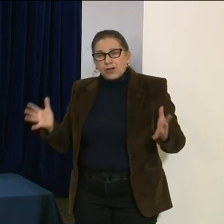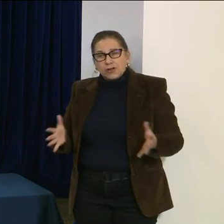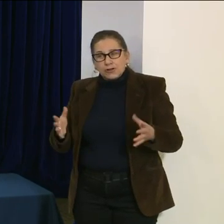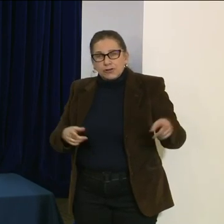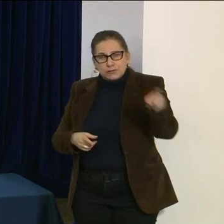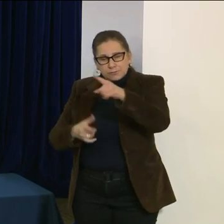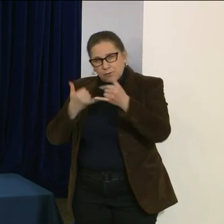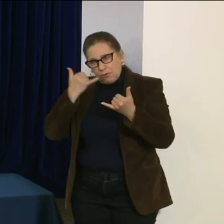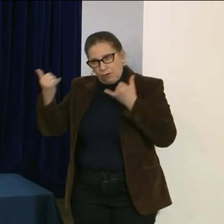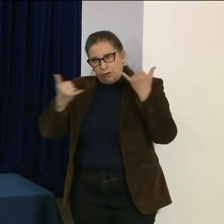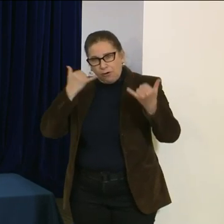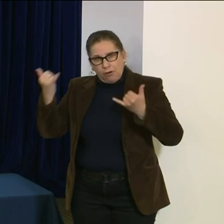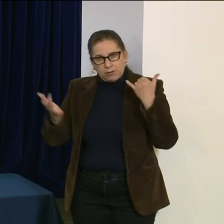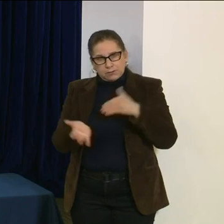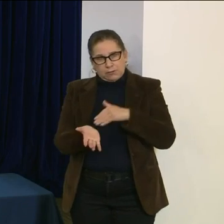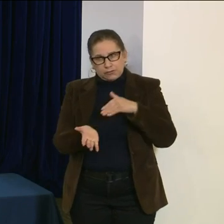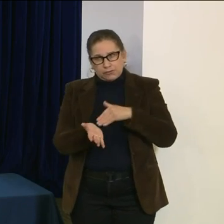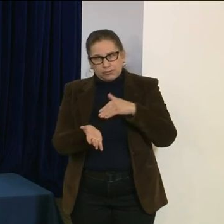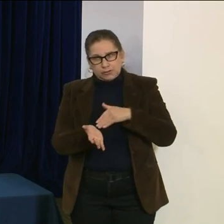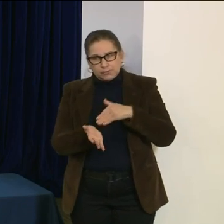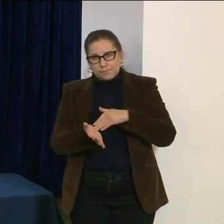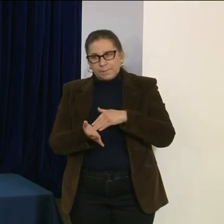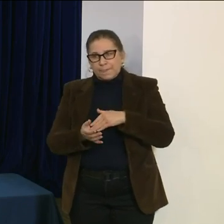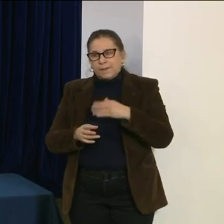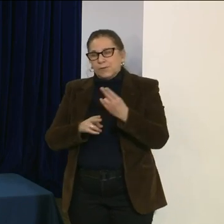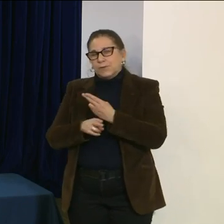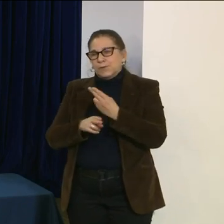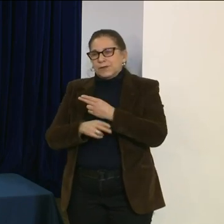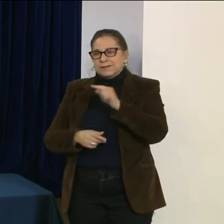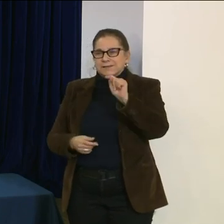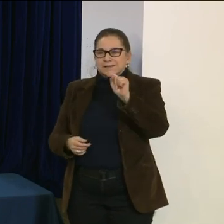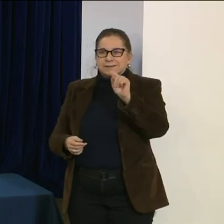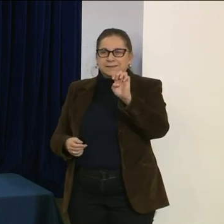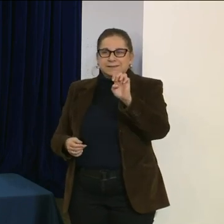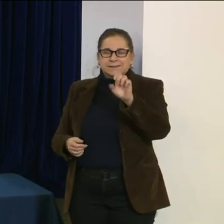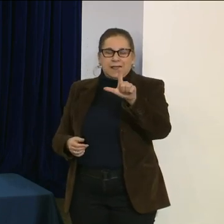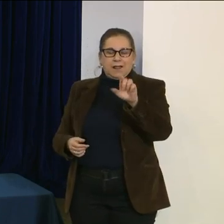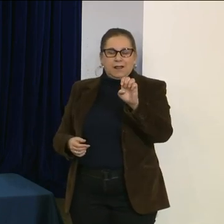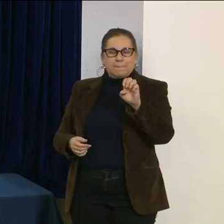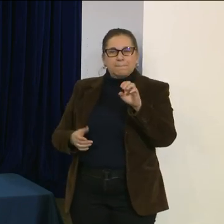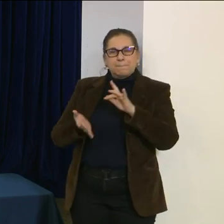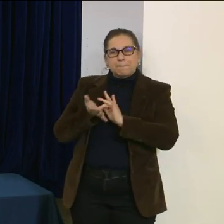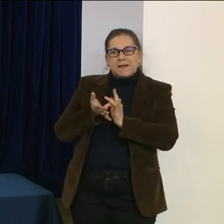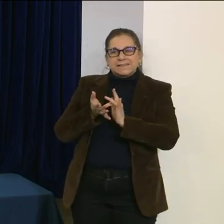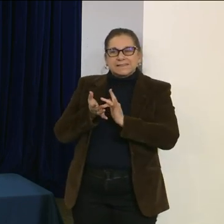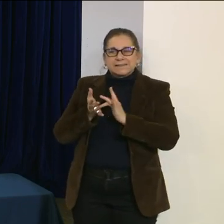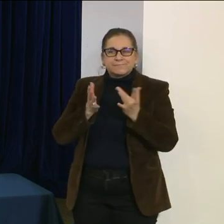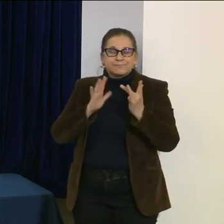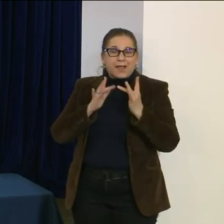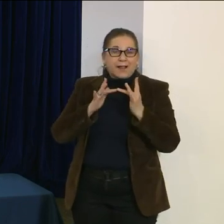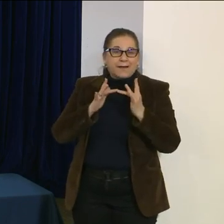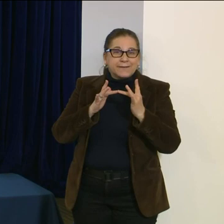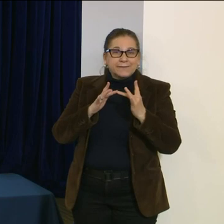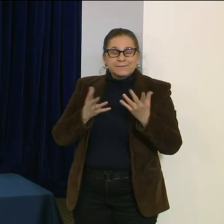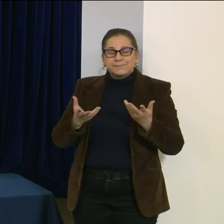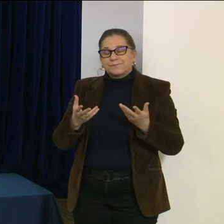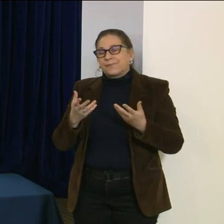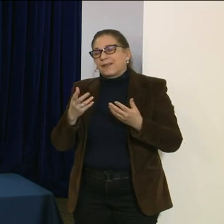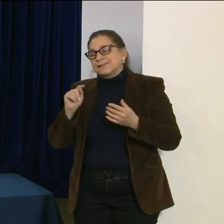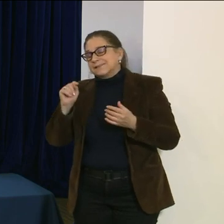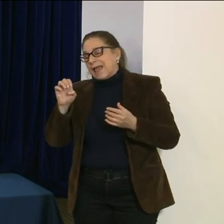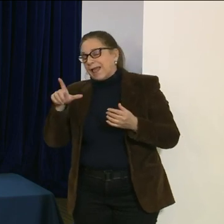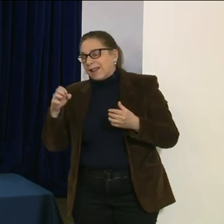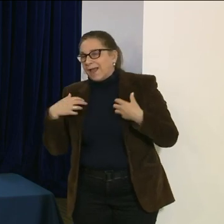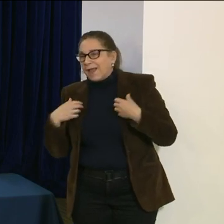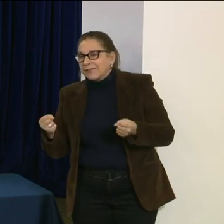phone, and use telemedicine or telehealth, or some of you may even be receiving home visits. All of those things